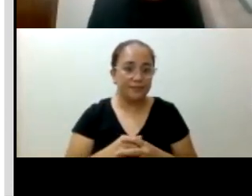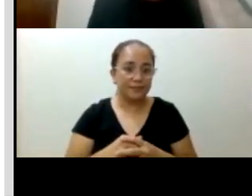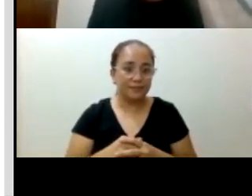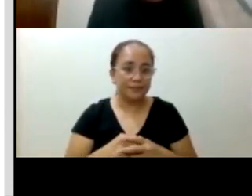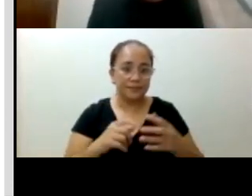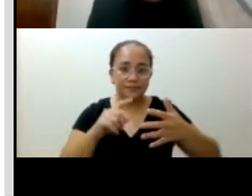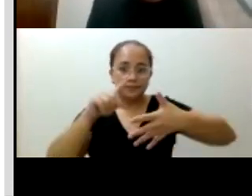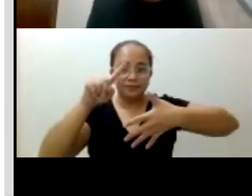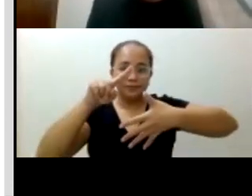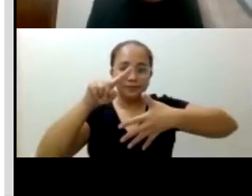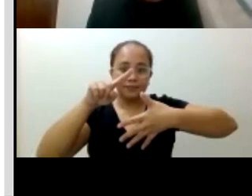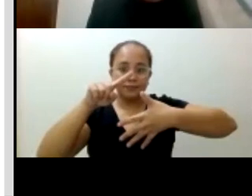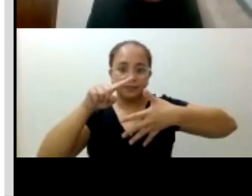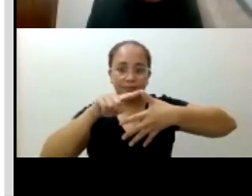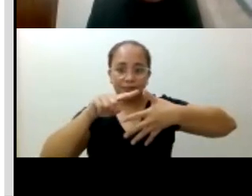is,